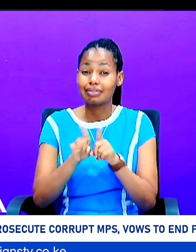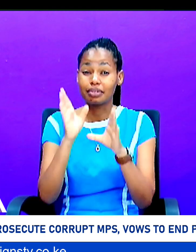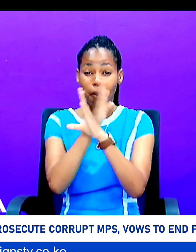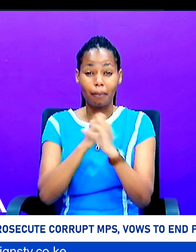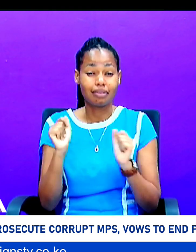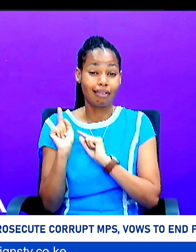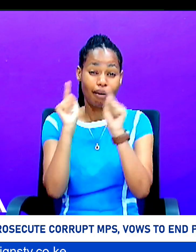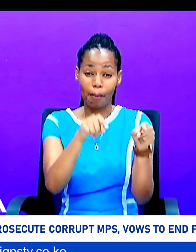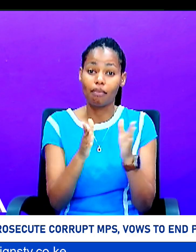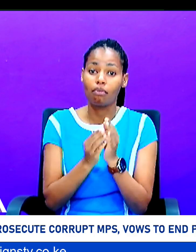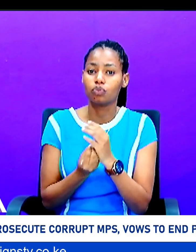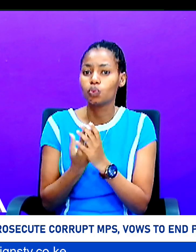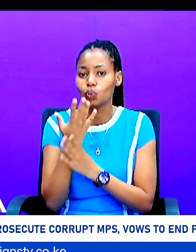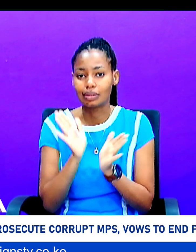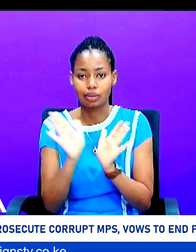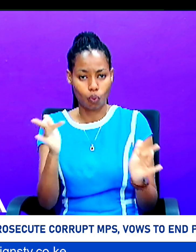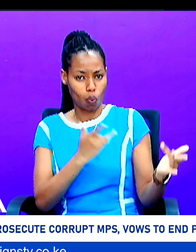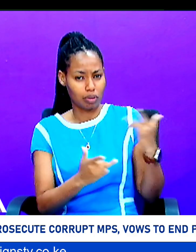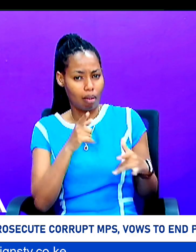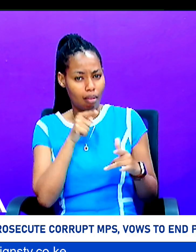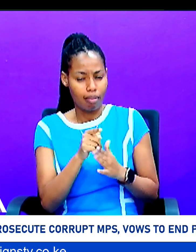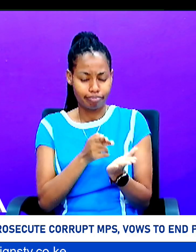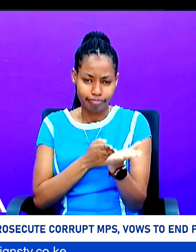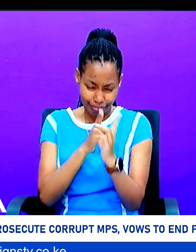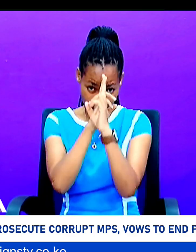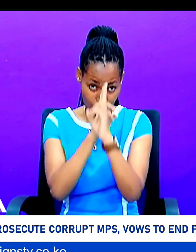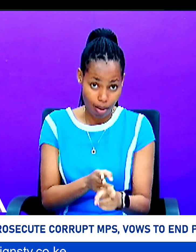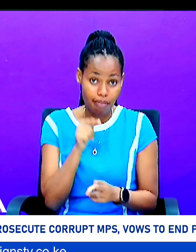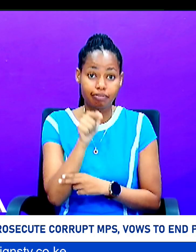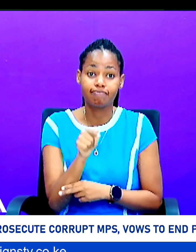prosecuting those who embezzle public funds.